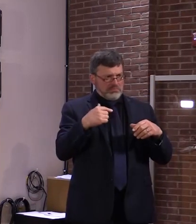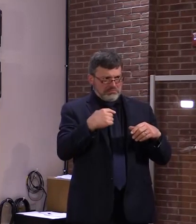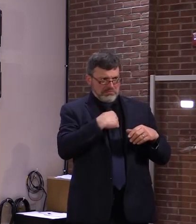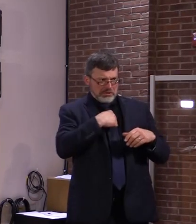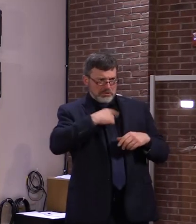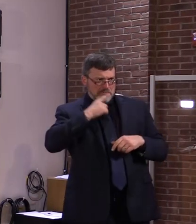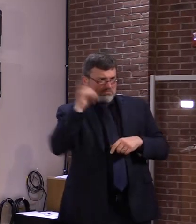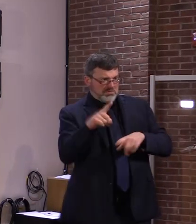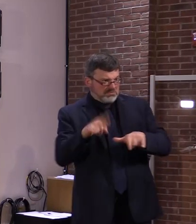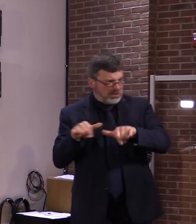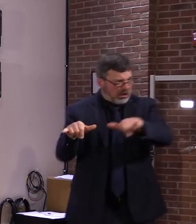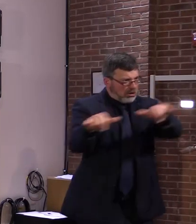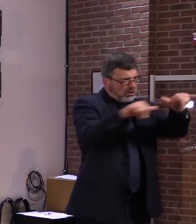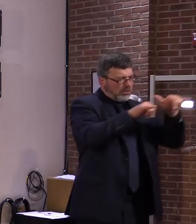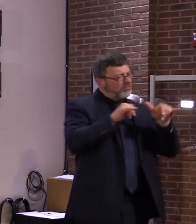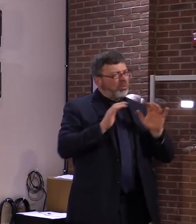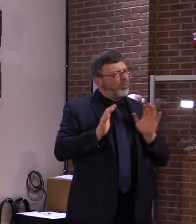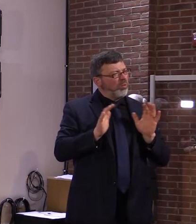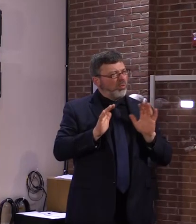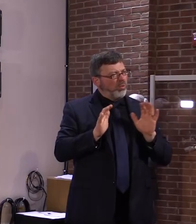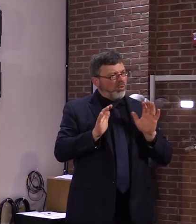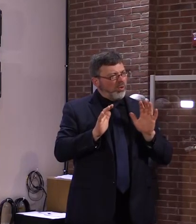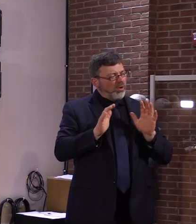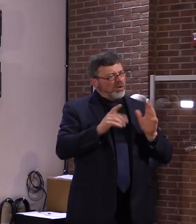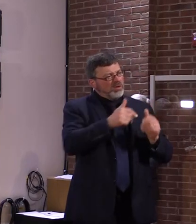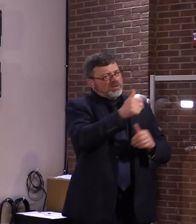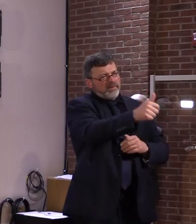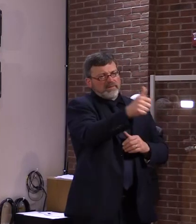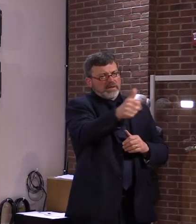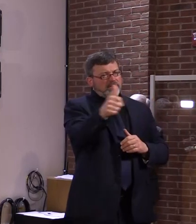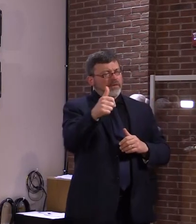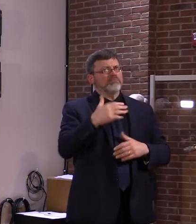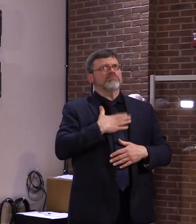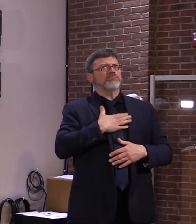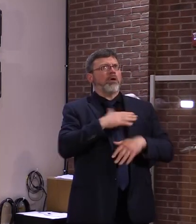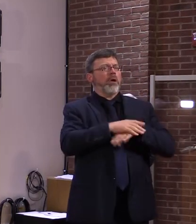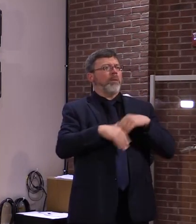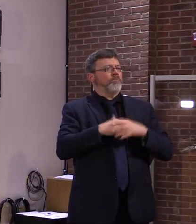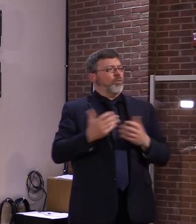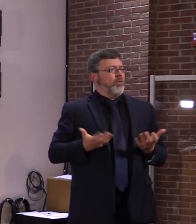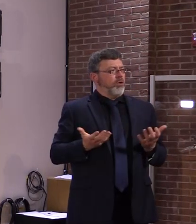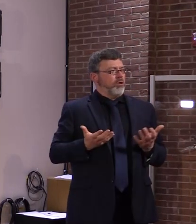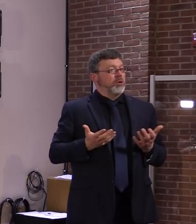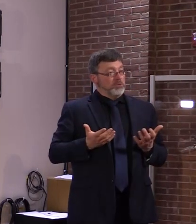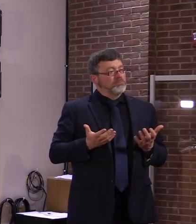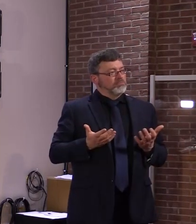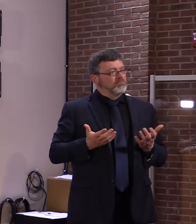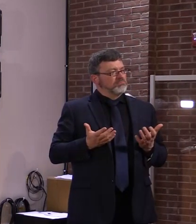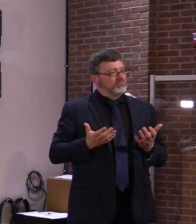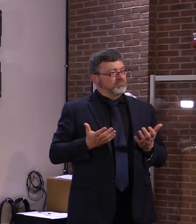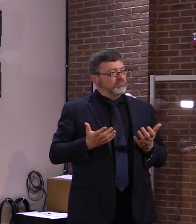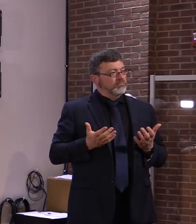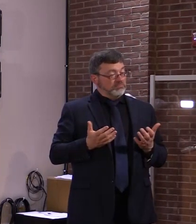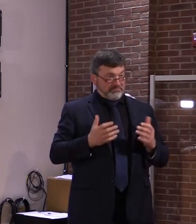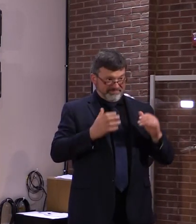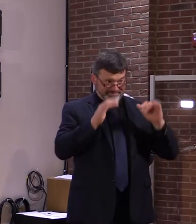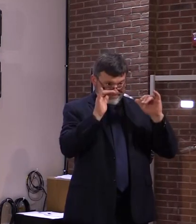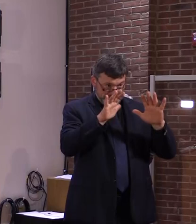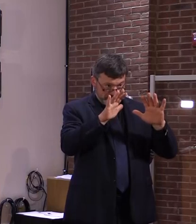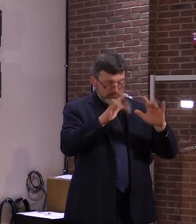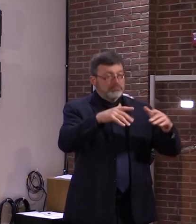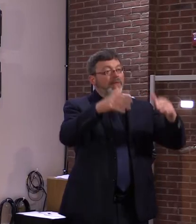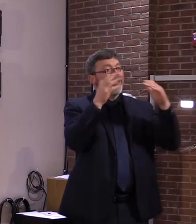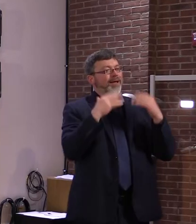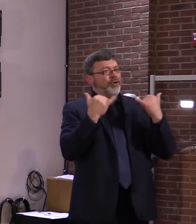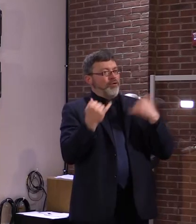And now we have even more good news as our younger Vermonters can now be protected by the vaccine. You know by now that the advisory